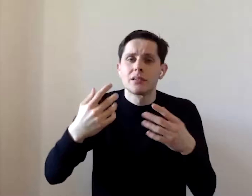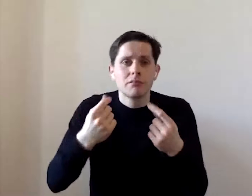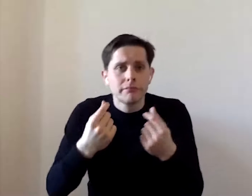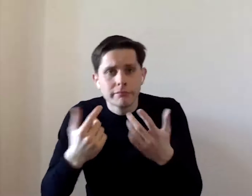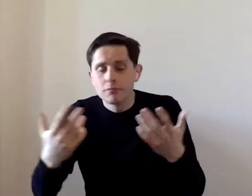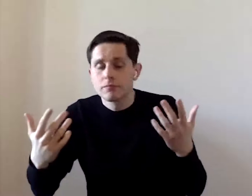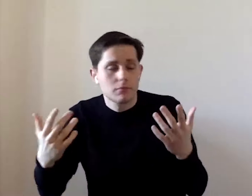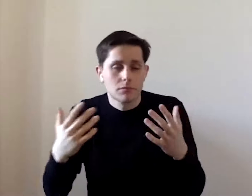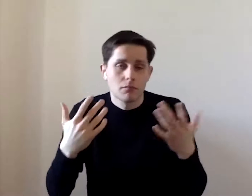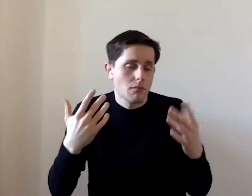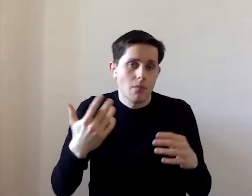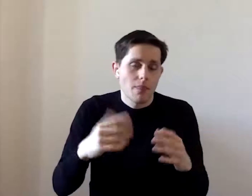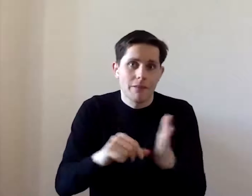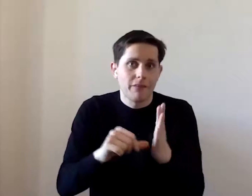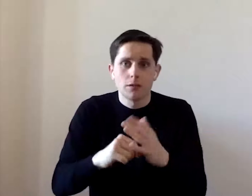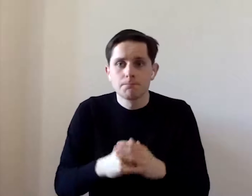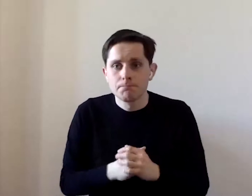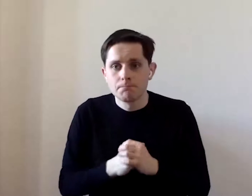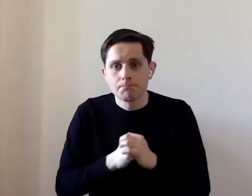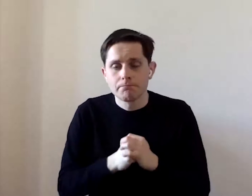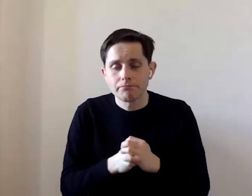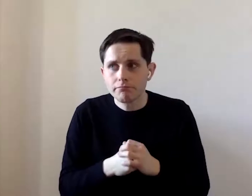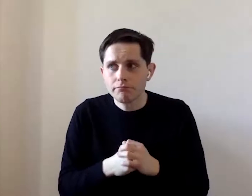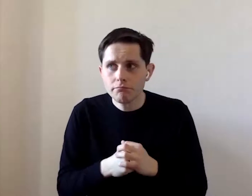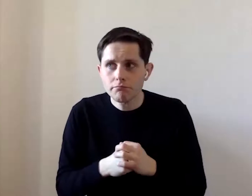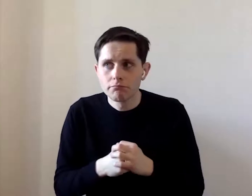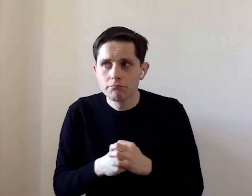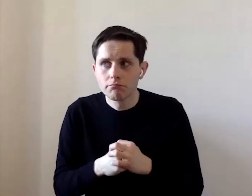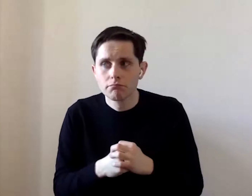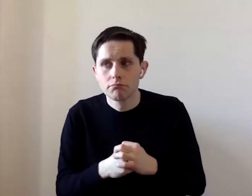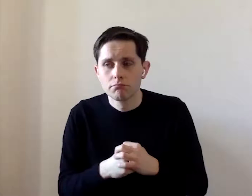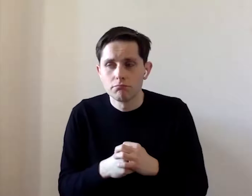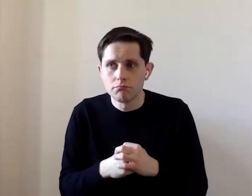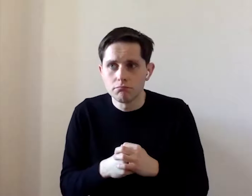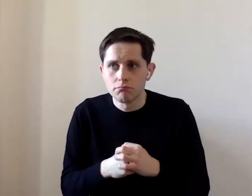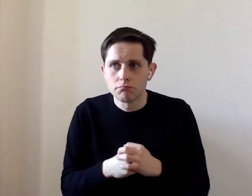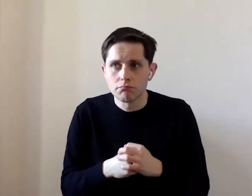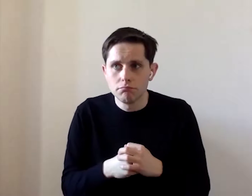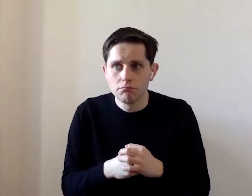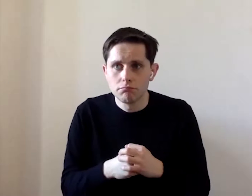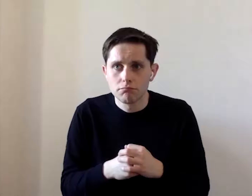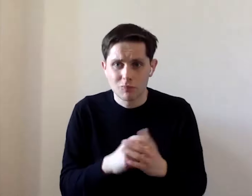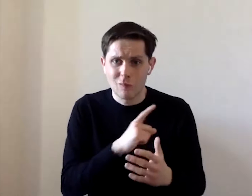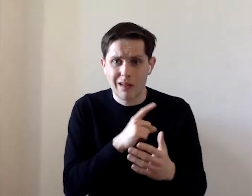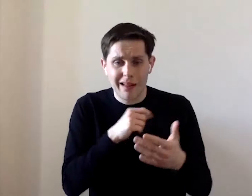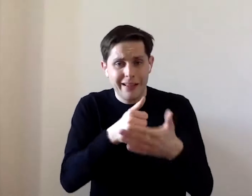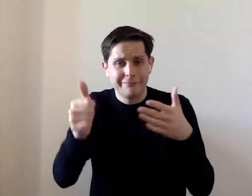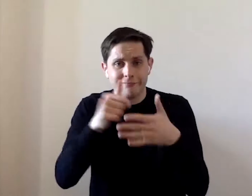ways of finding funds for different experiences, whether that be work experience or internships. You know, if